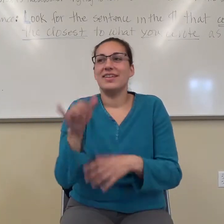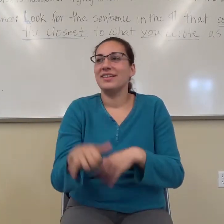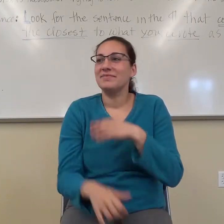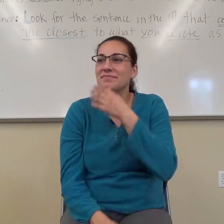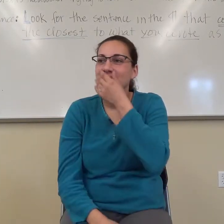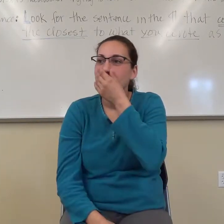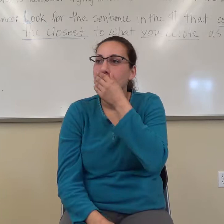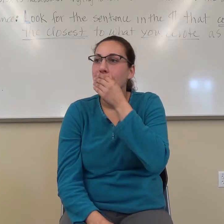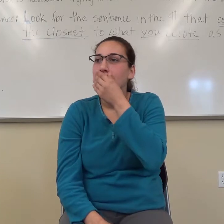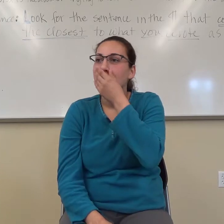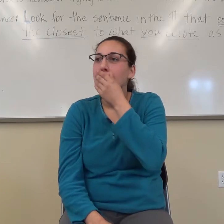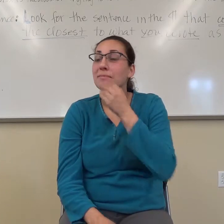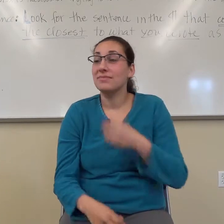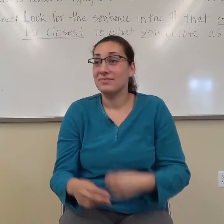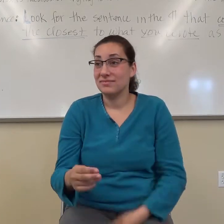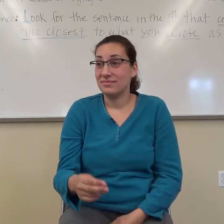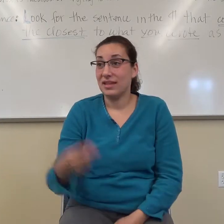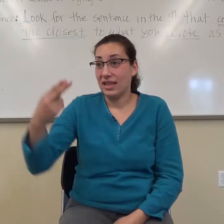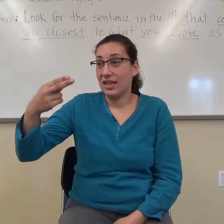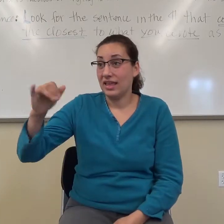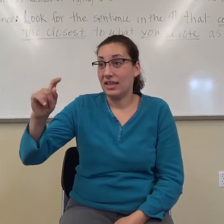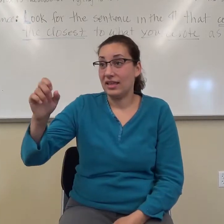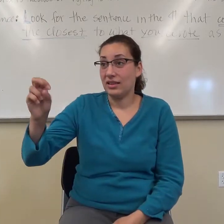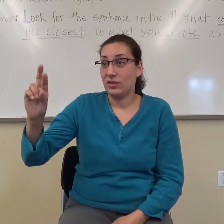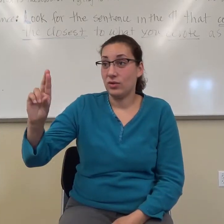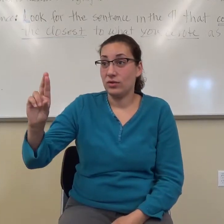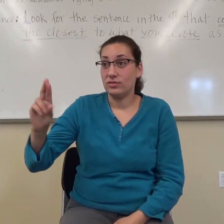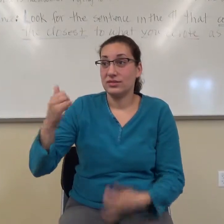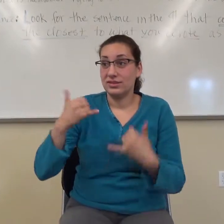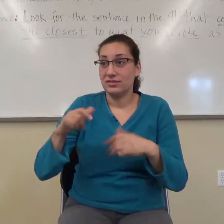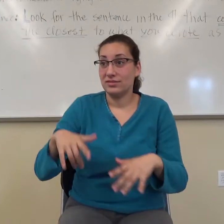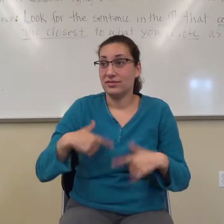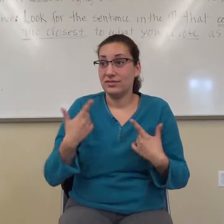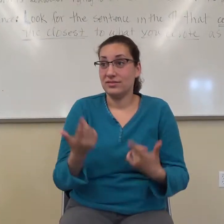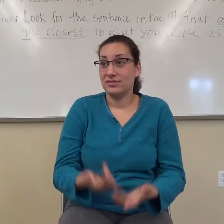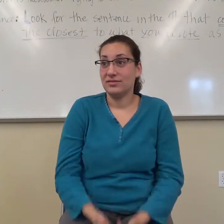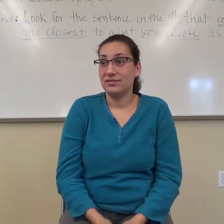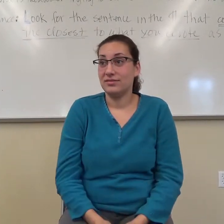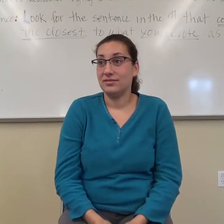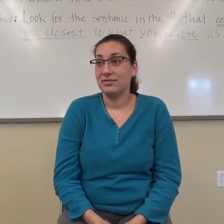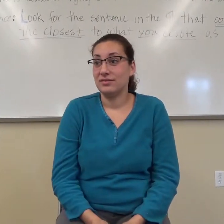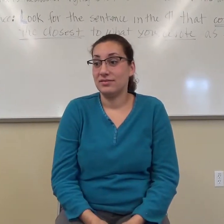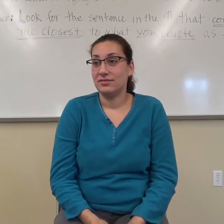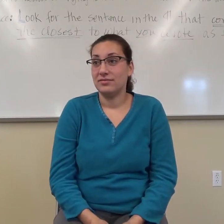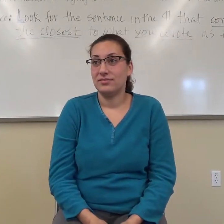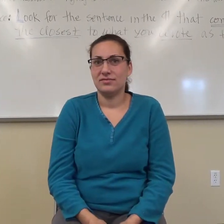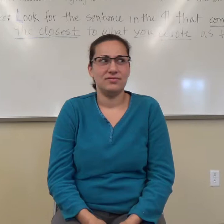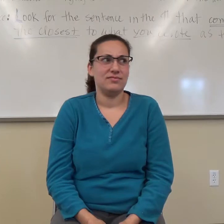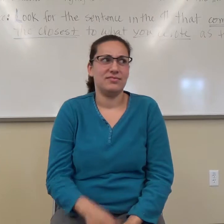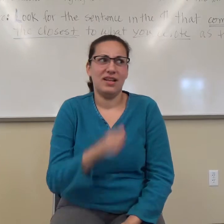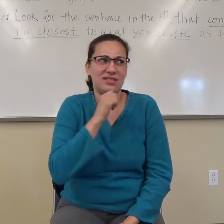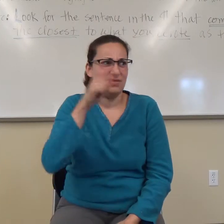do a couple of things that we haven't done before, okay? We've done them, but we just haven't crystallized them